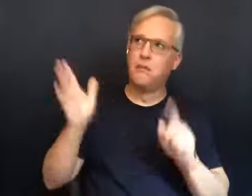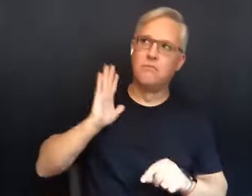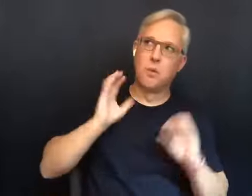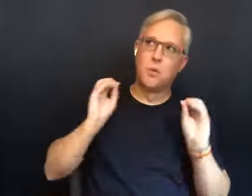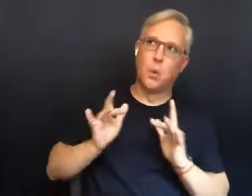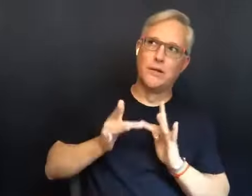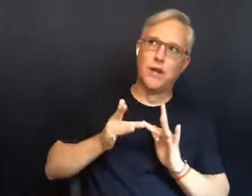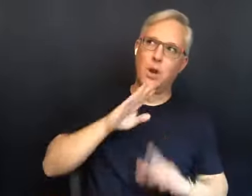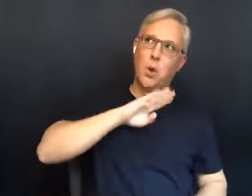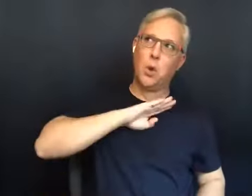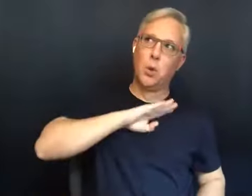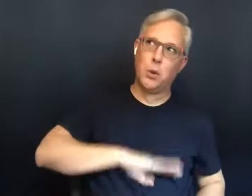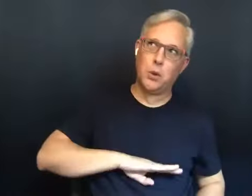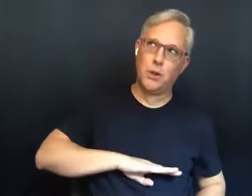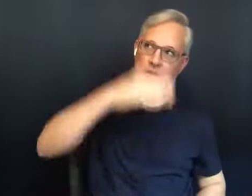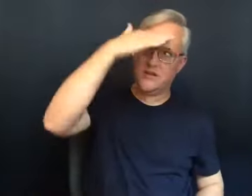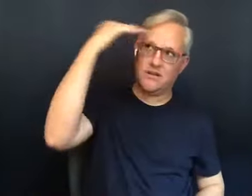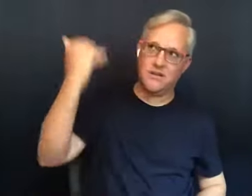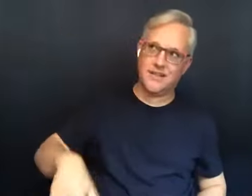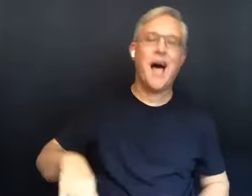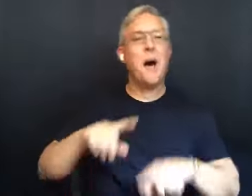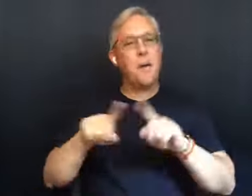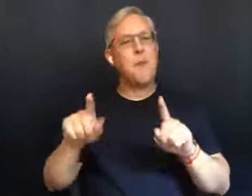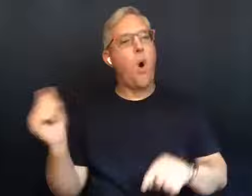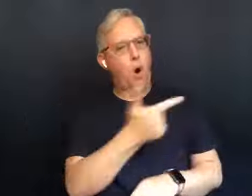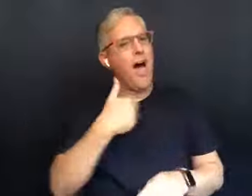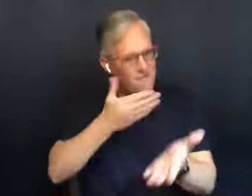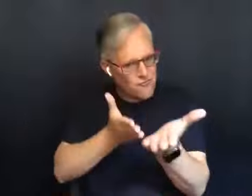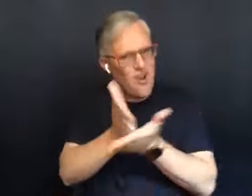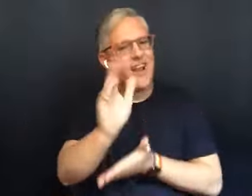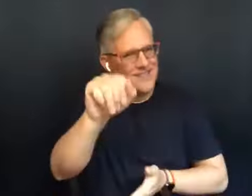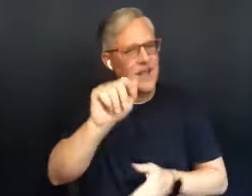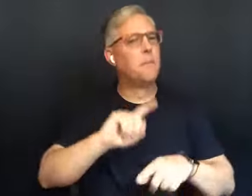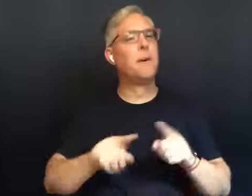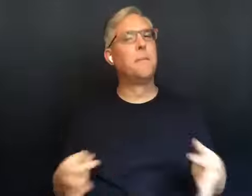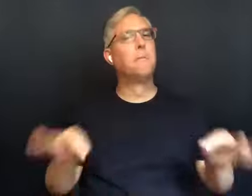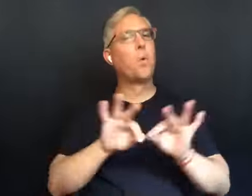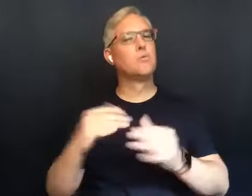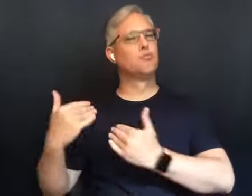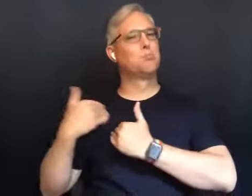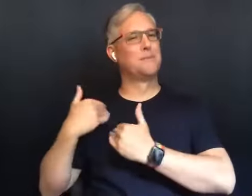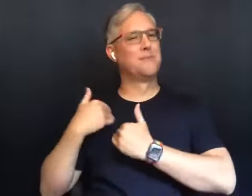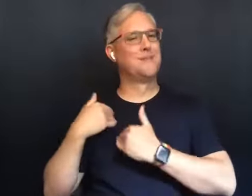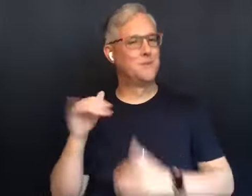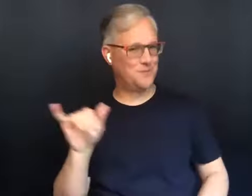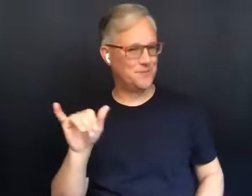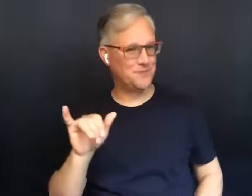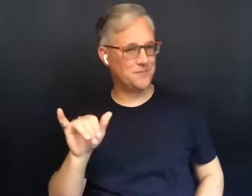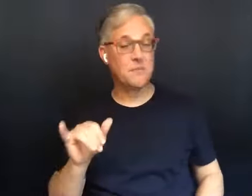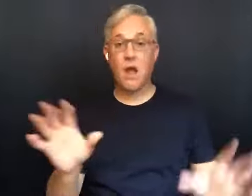the internet. So I think we all have a right, but getting everyone to take the responsibility is a real challenge, right?